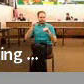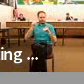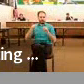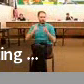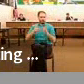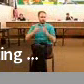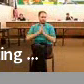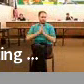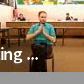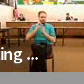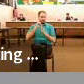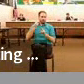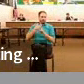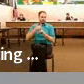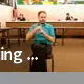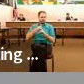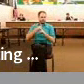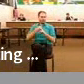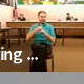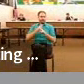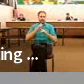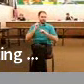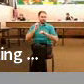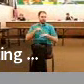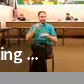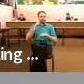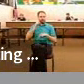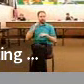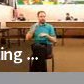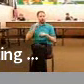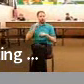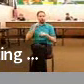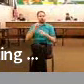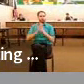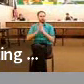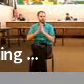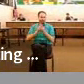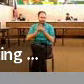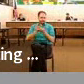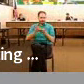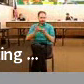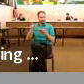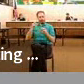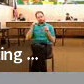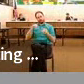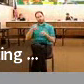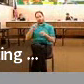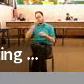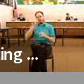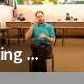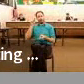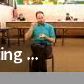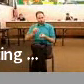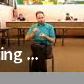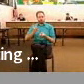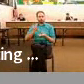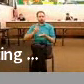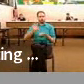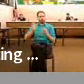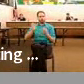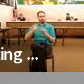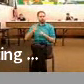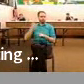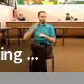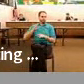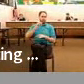requesting an impact statement of any kind, including traffic counts or anything like that. They view this as a reduced use compared to